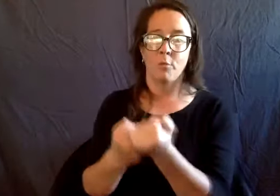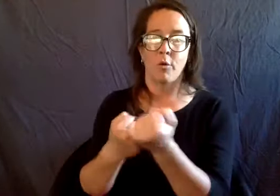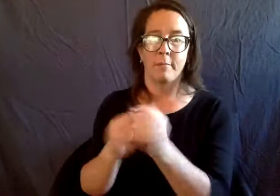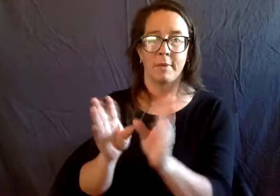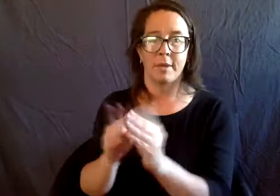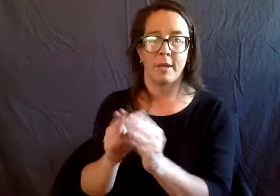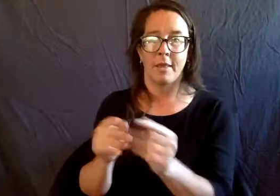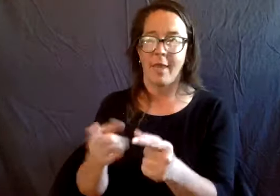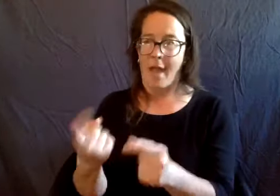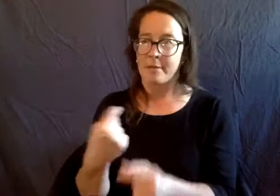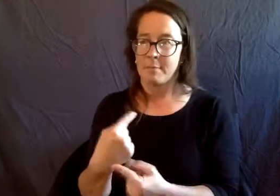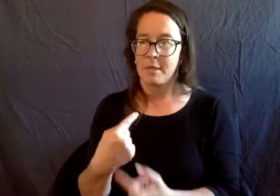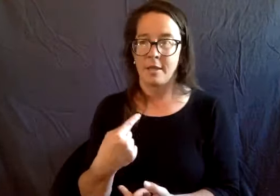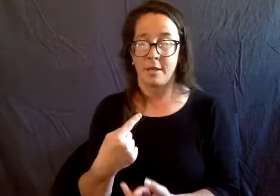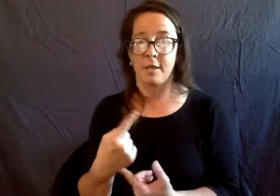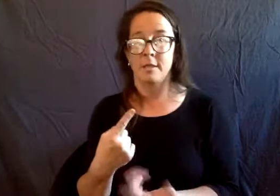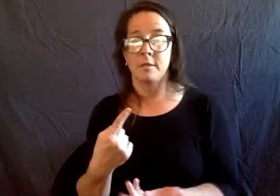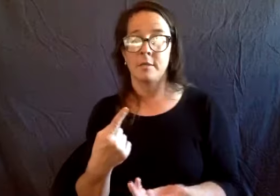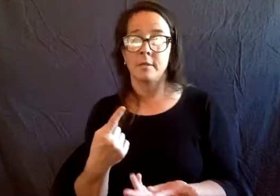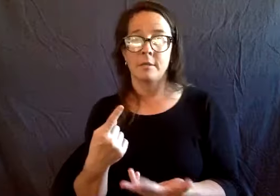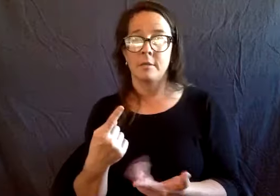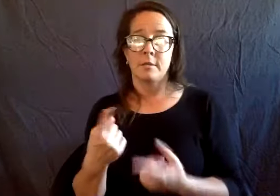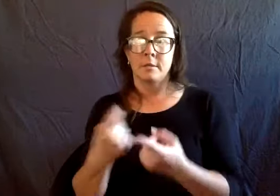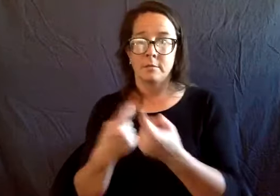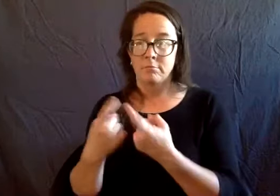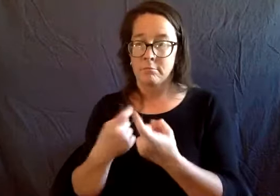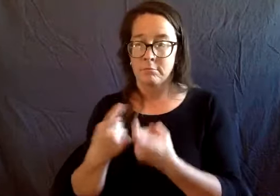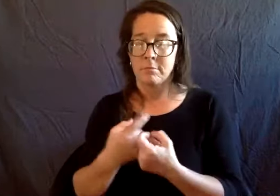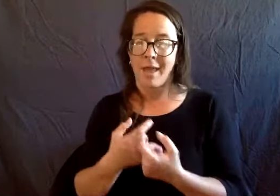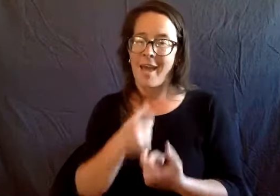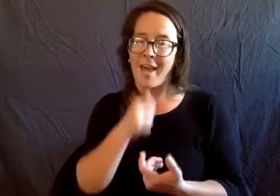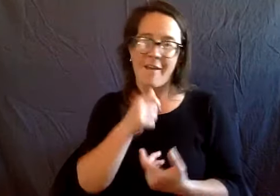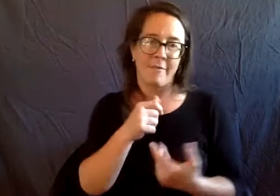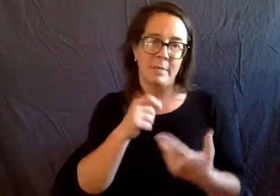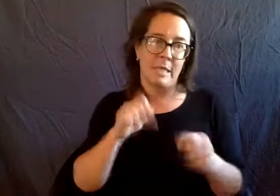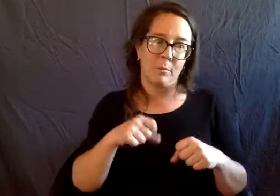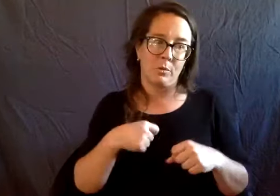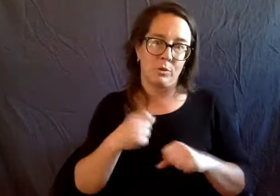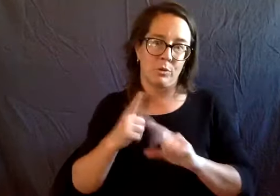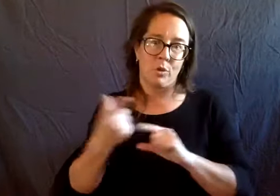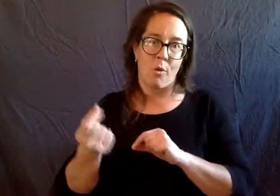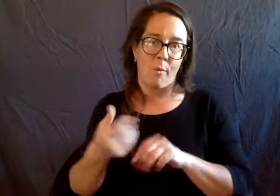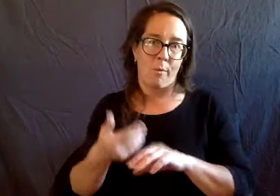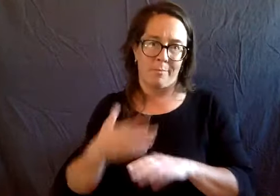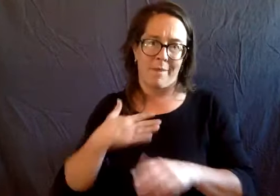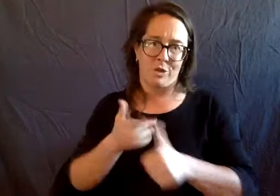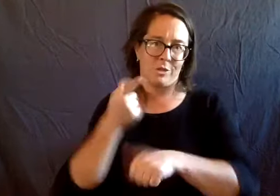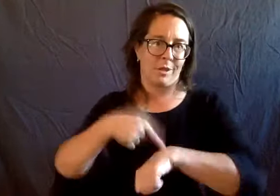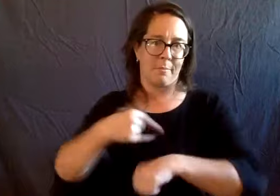my first one, and they asked me if I'd gone, and I said, no, I haven't been able to go because I'm very busy. Somebody has to take care of paying the bills and